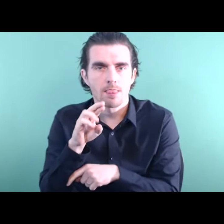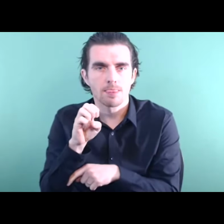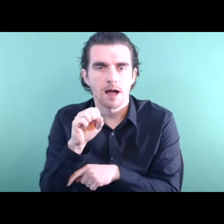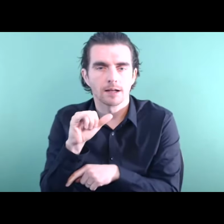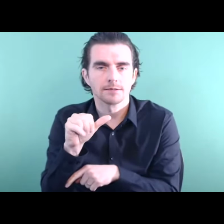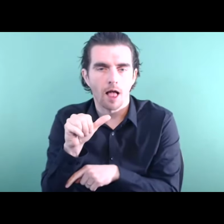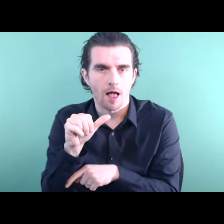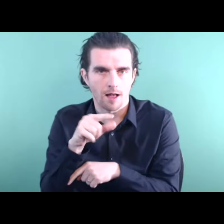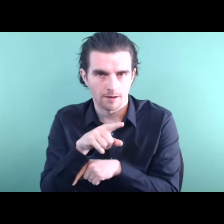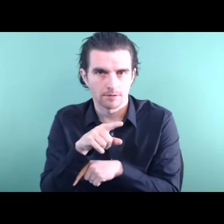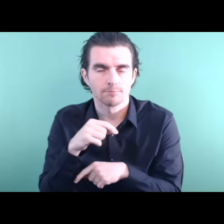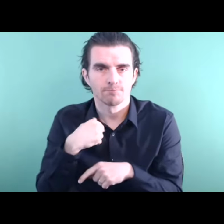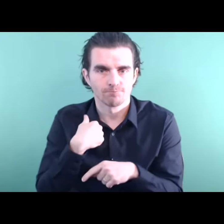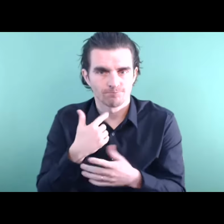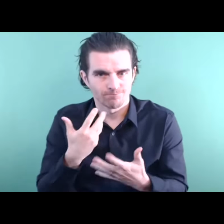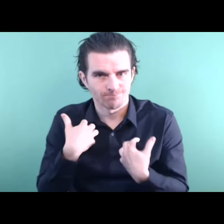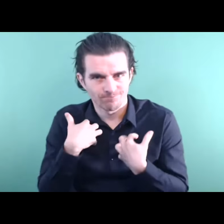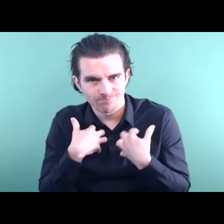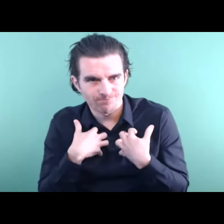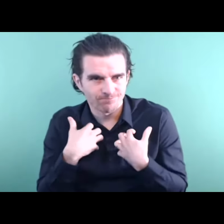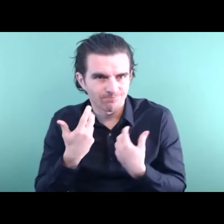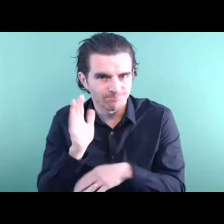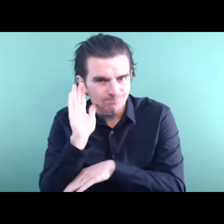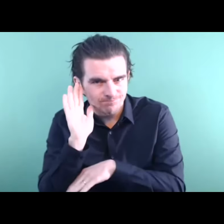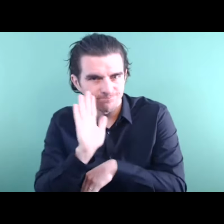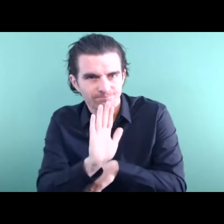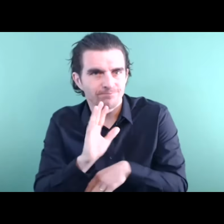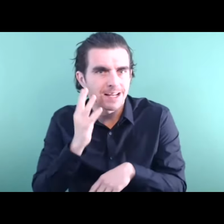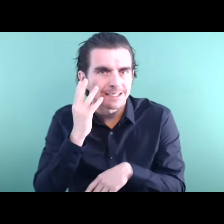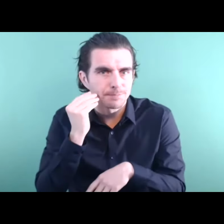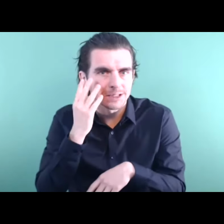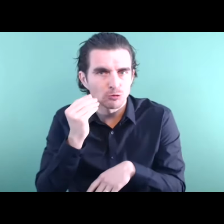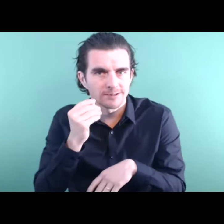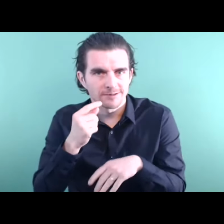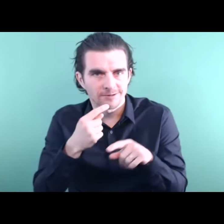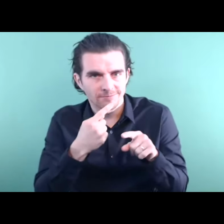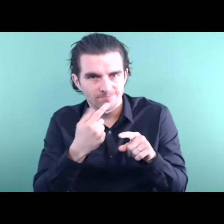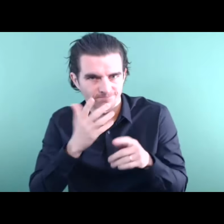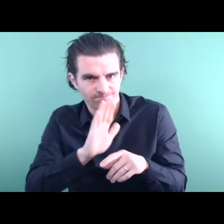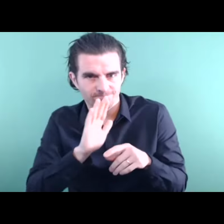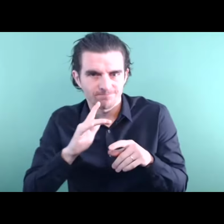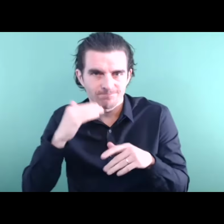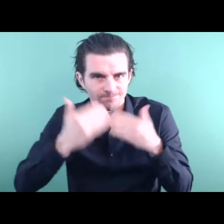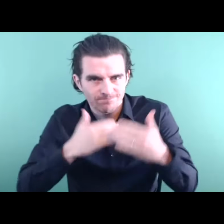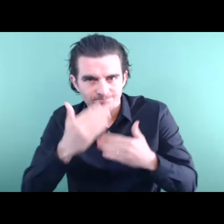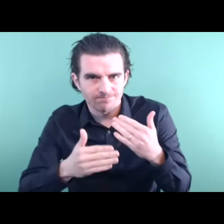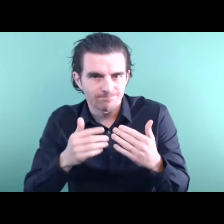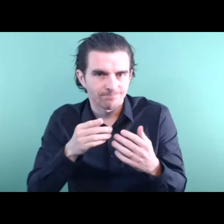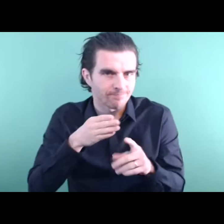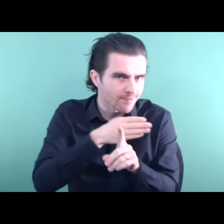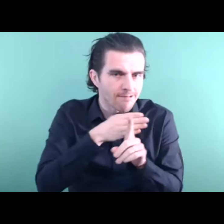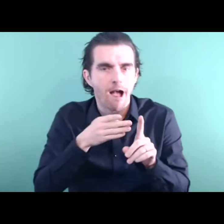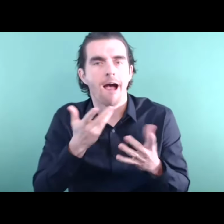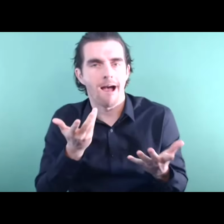this equation, both as an academic professor and also as the chair of a committee looking to